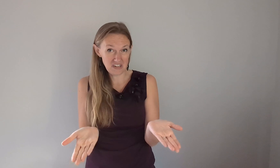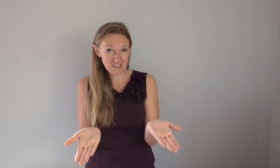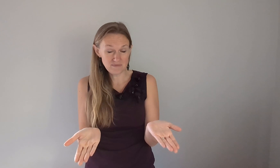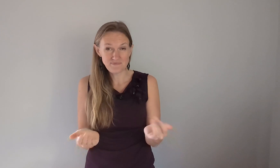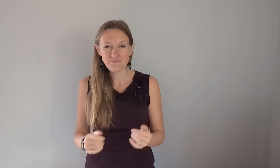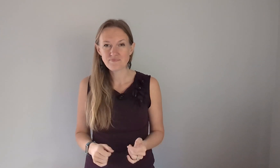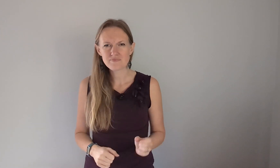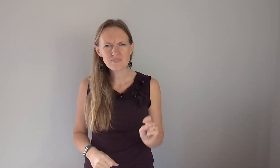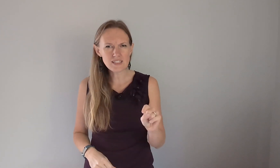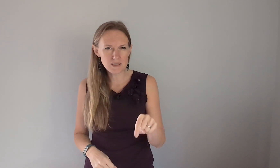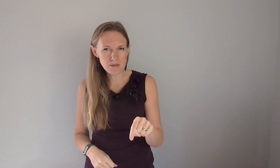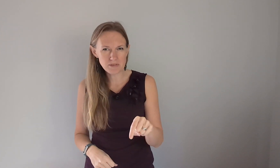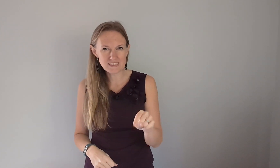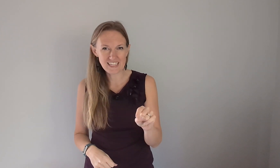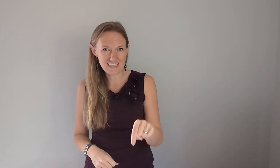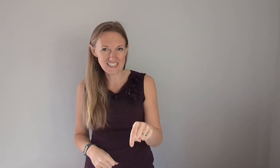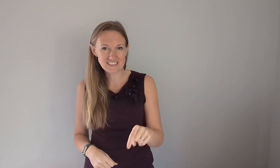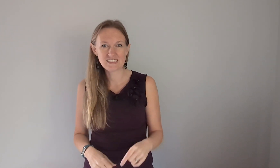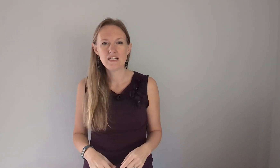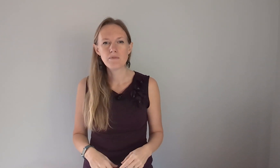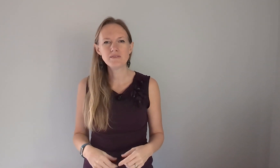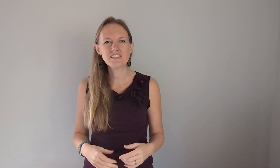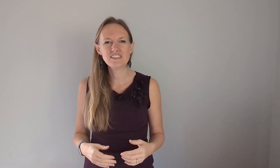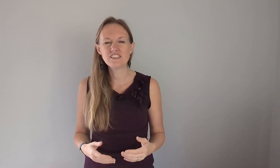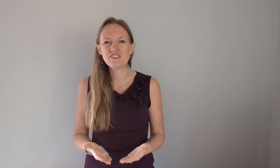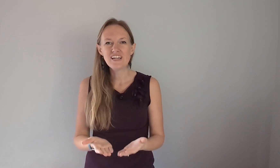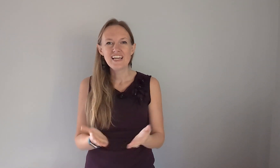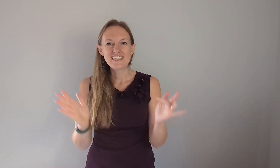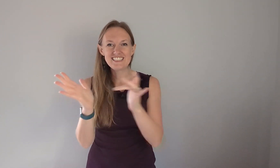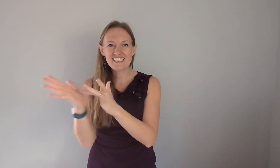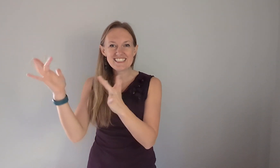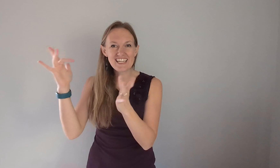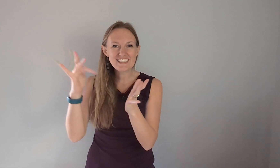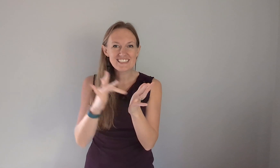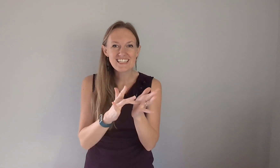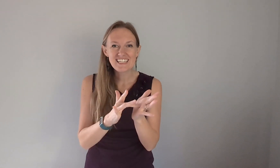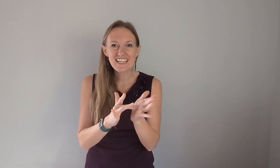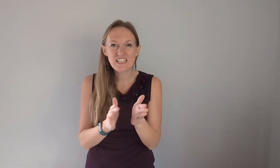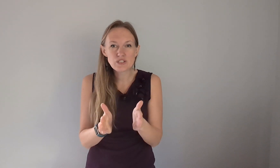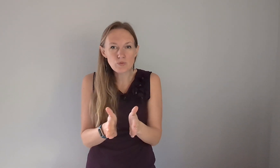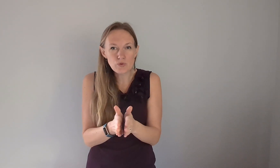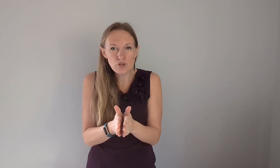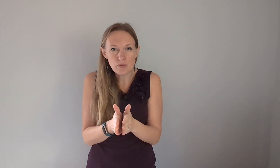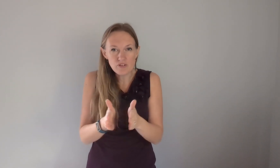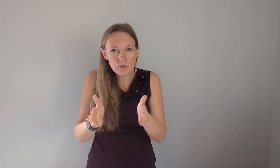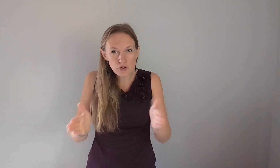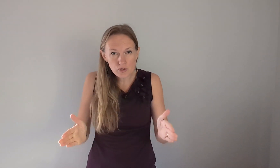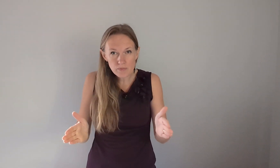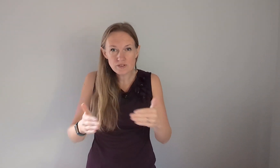here. Some people it's like this. But I'm just going to do Jesus in this room. For room, do